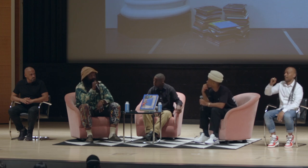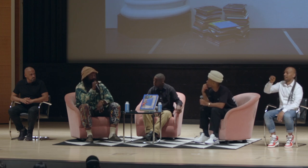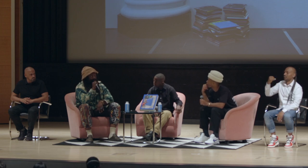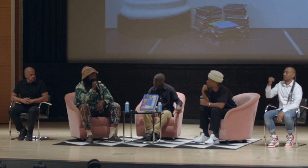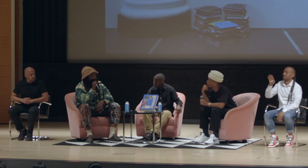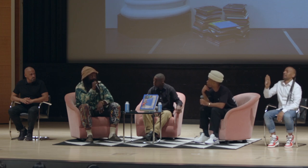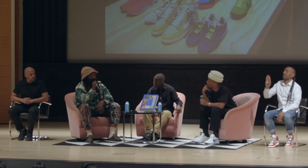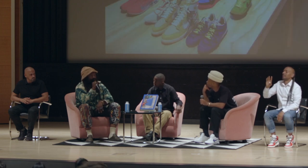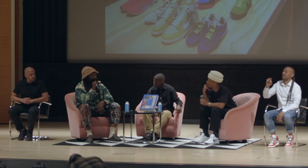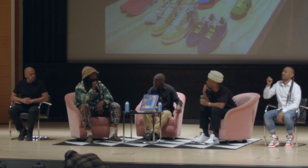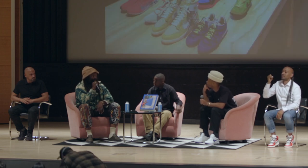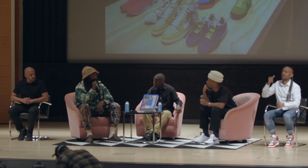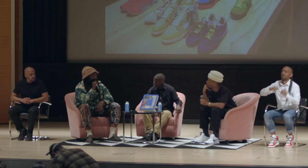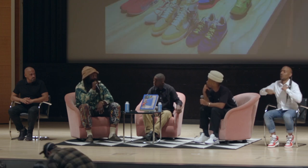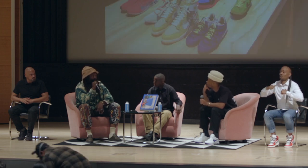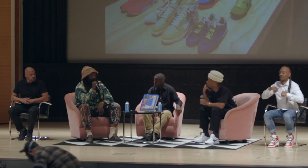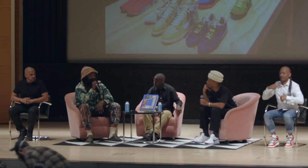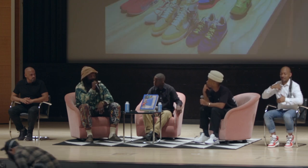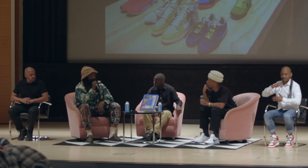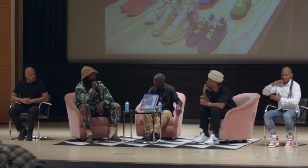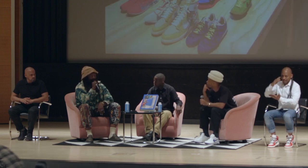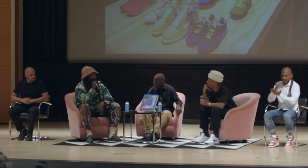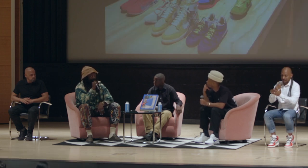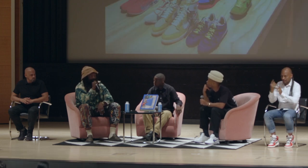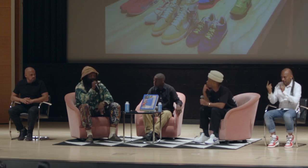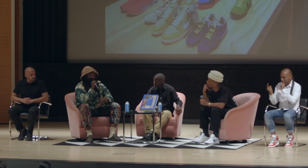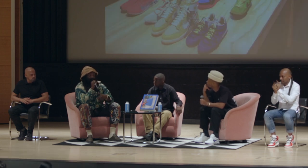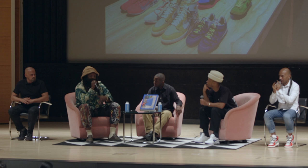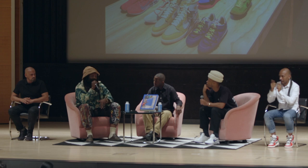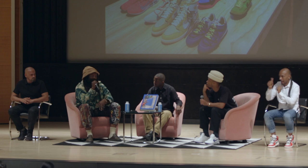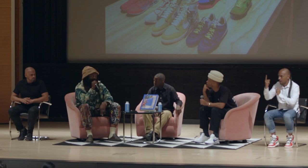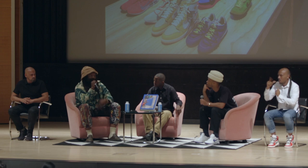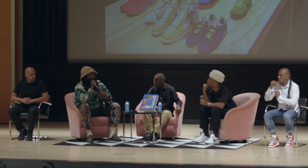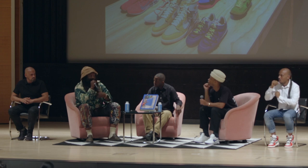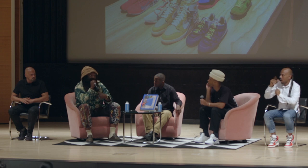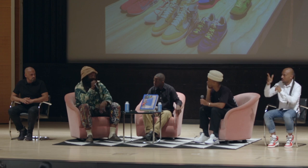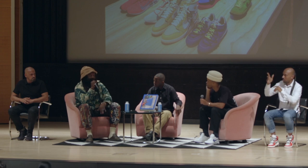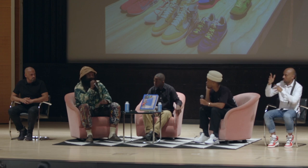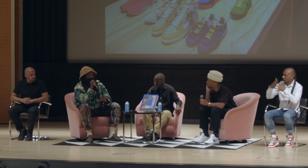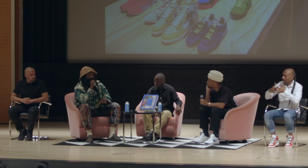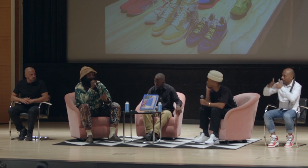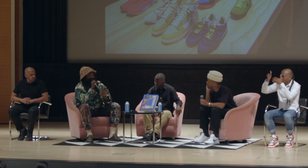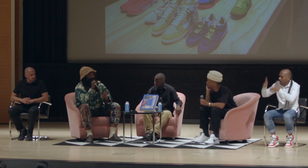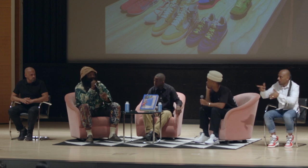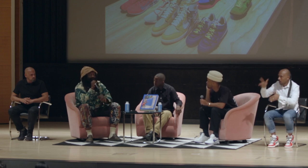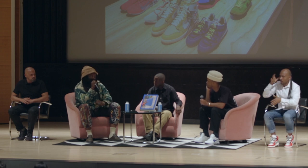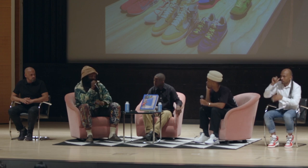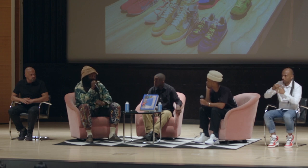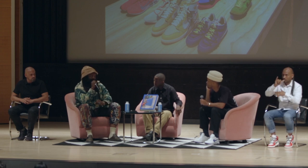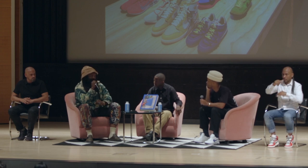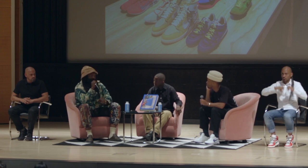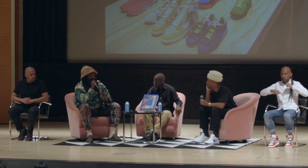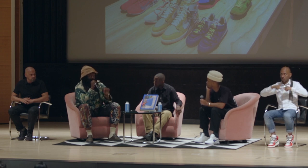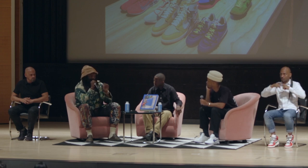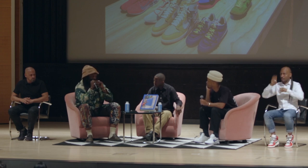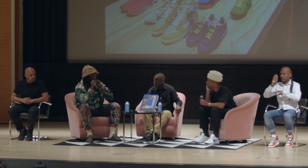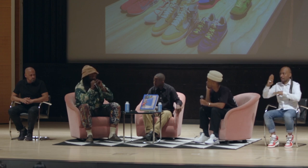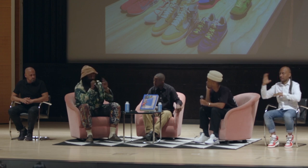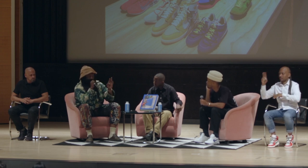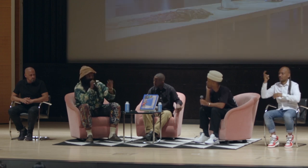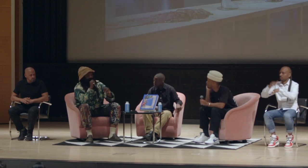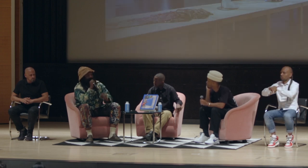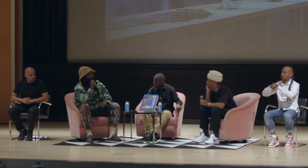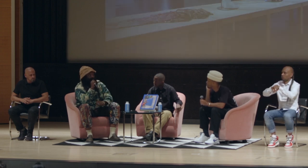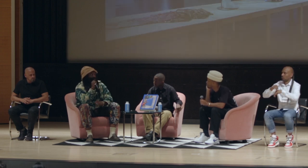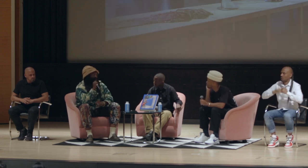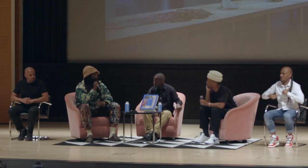met no one that was American that listened to the show religiously. I was the only person that listened to it sometimes that I knew, because